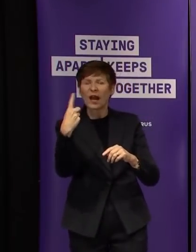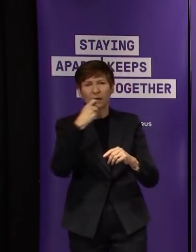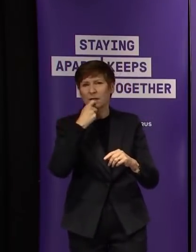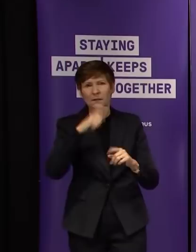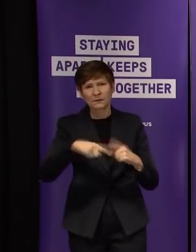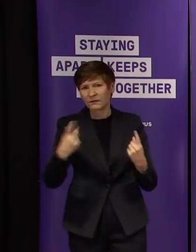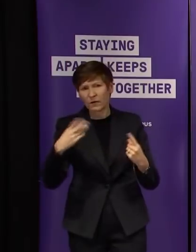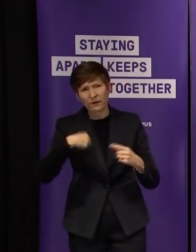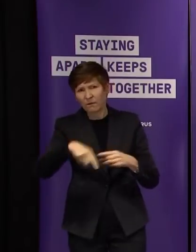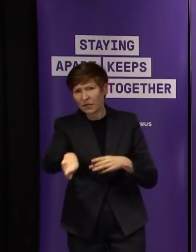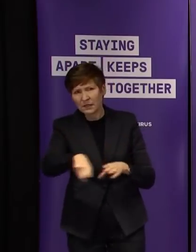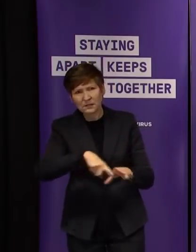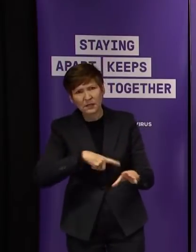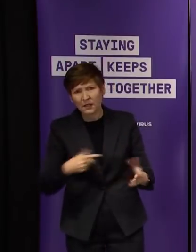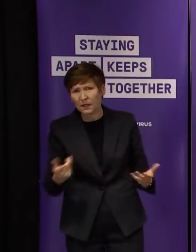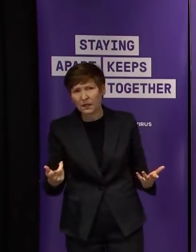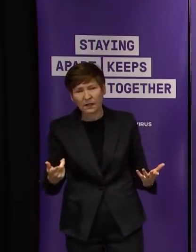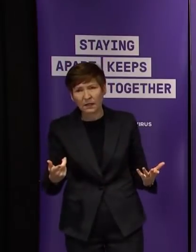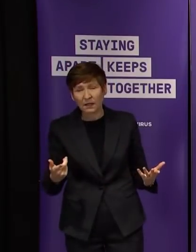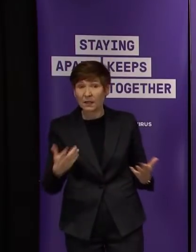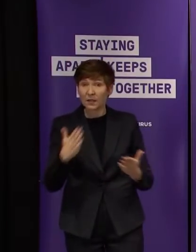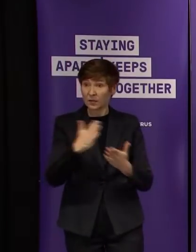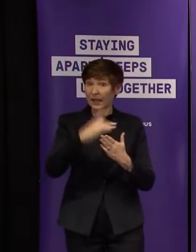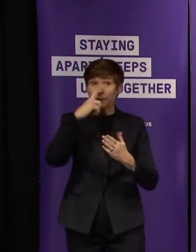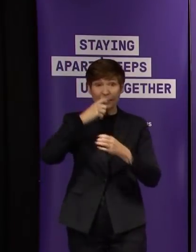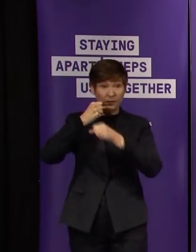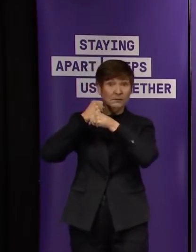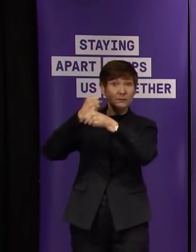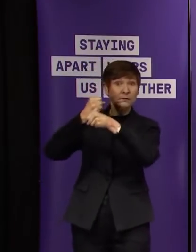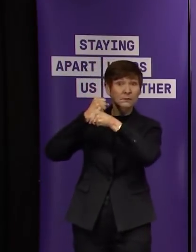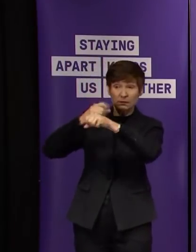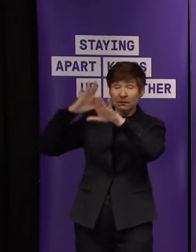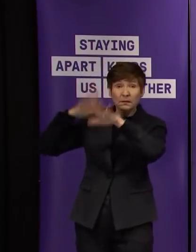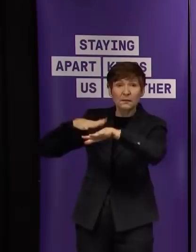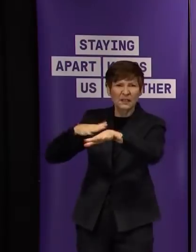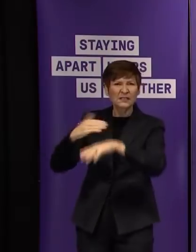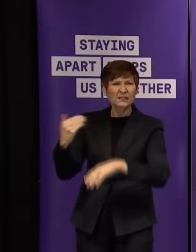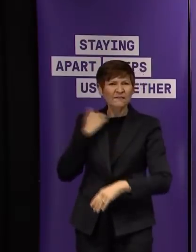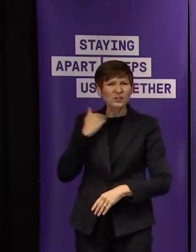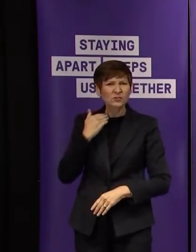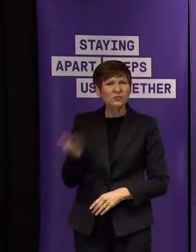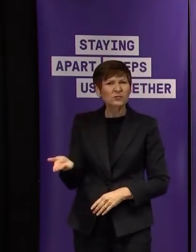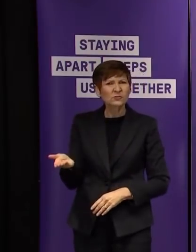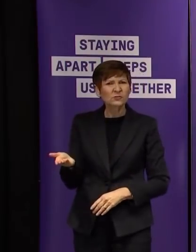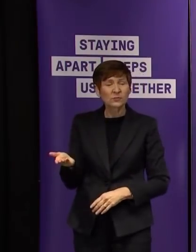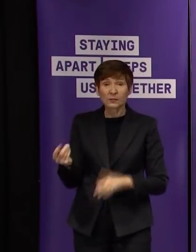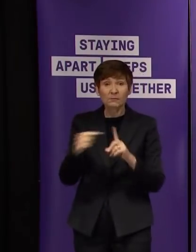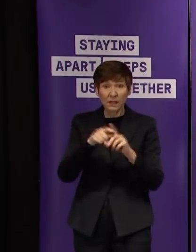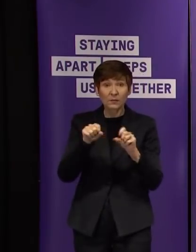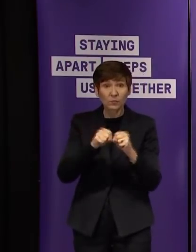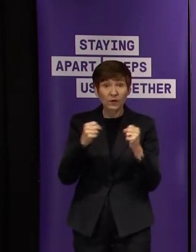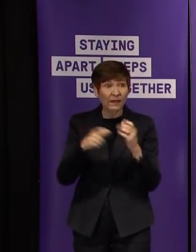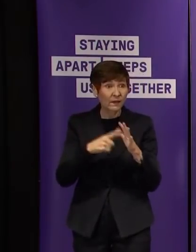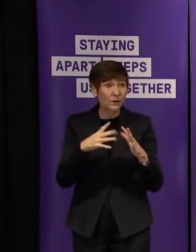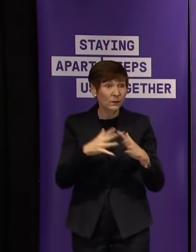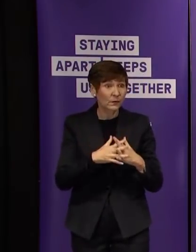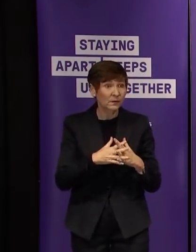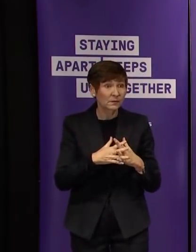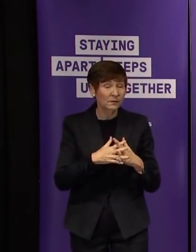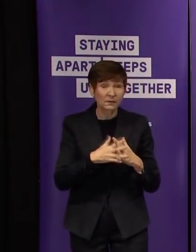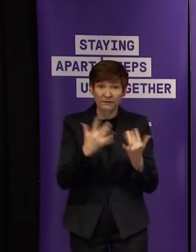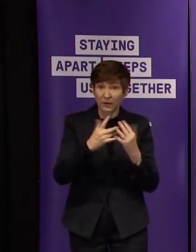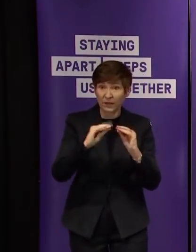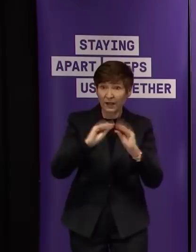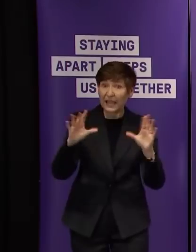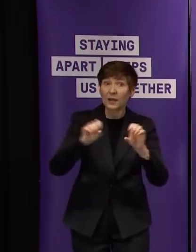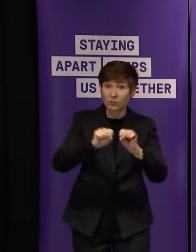safe to protest, it's not smart to protest, it is selfish to protest, and what's more, it is unlawful. I don't know that I could be any clearer than